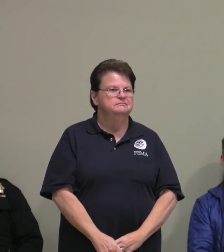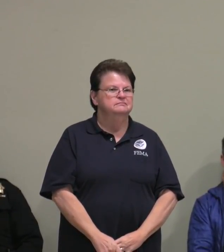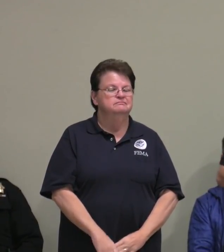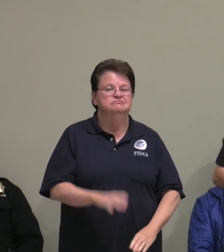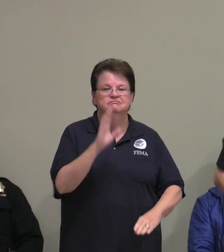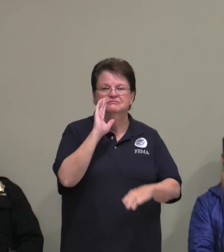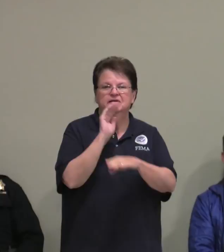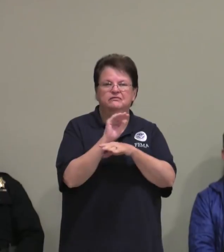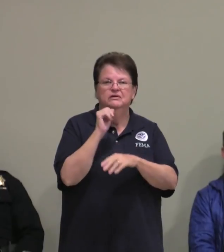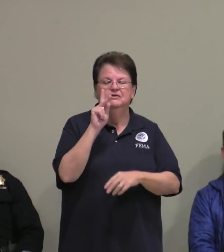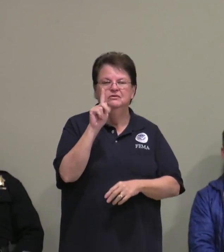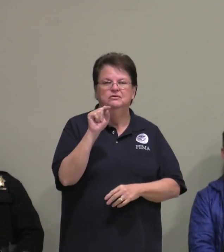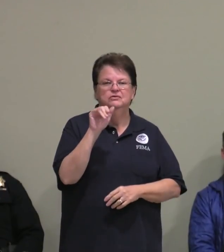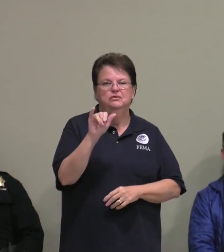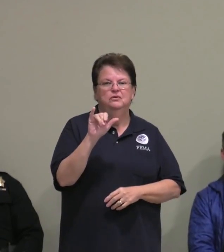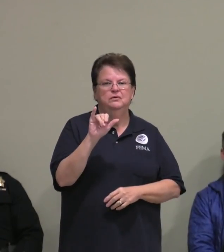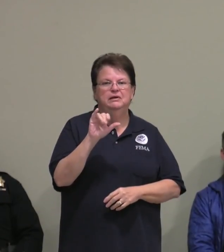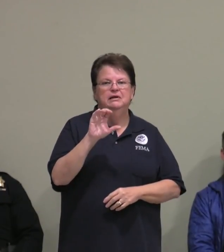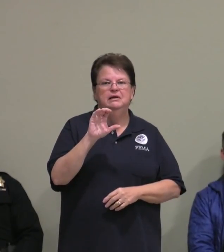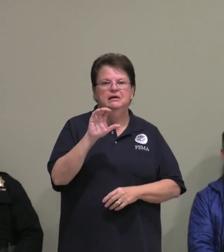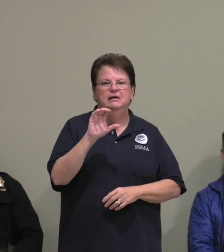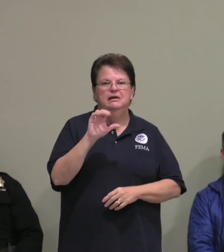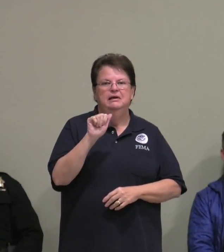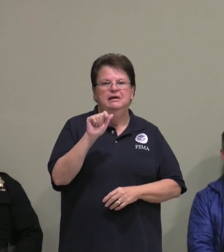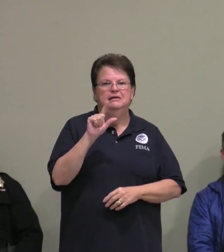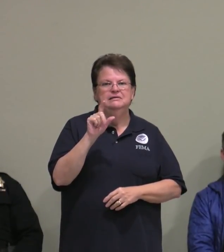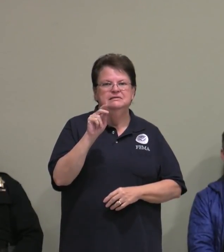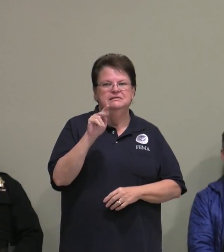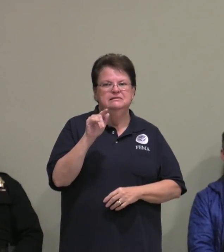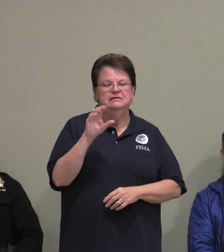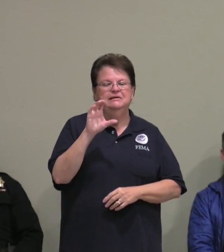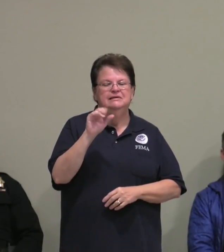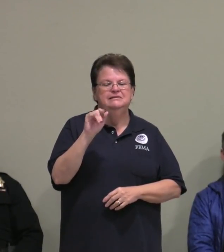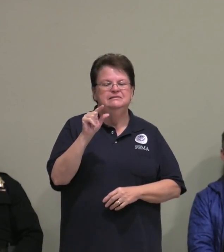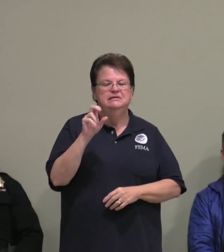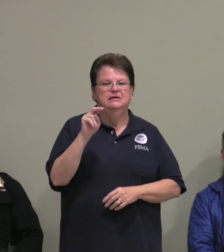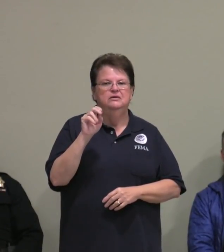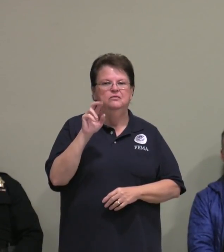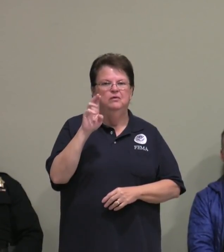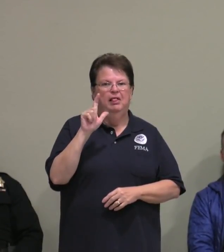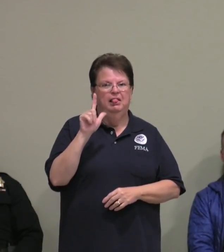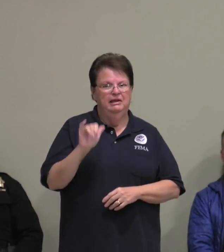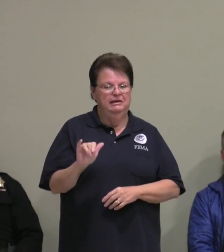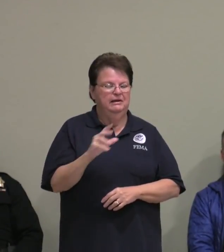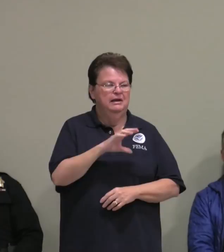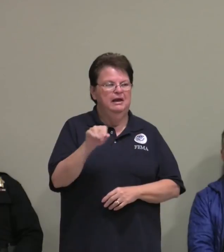Good evening. My name is Tony Signorelli, Deputy Insurance Commissioner with the California Department of Insurance.